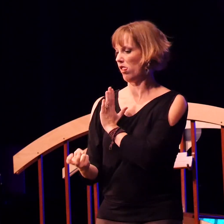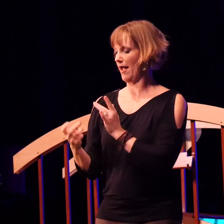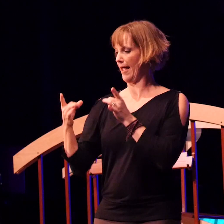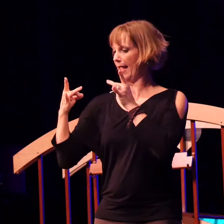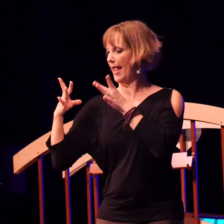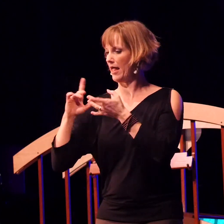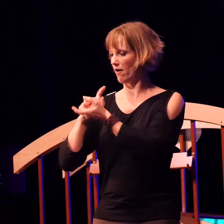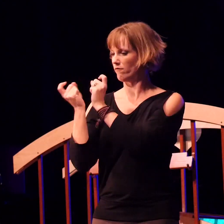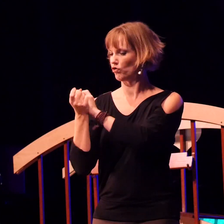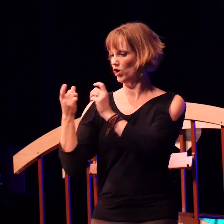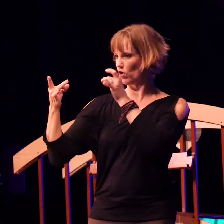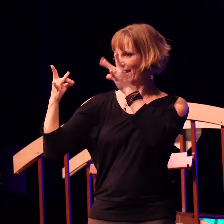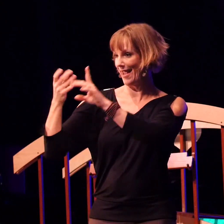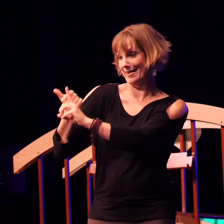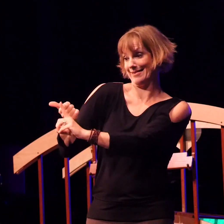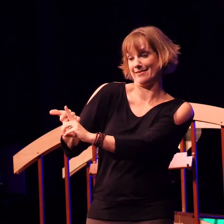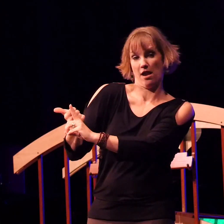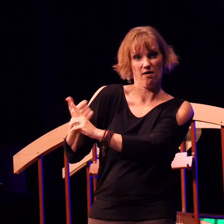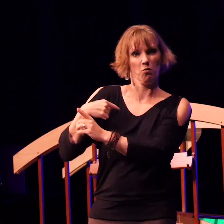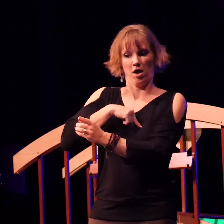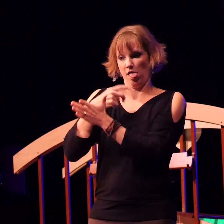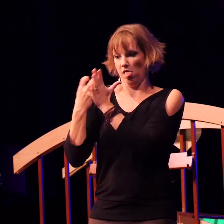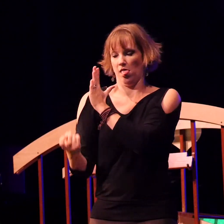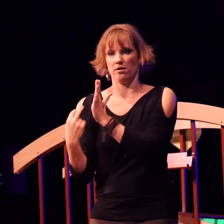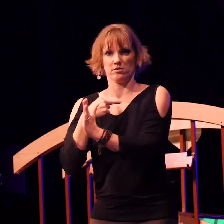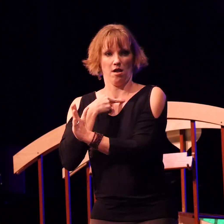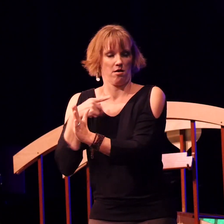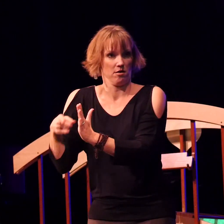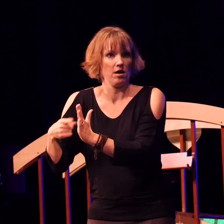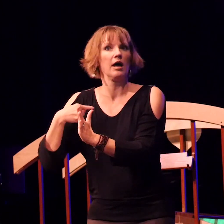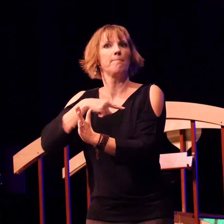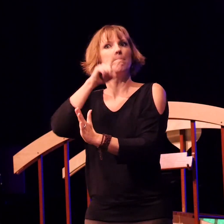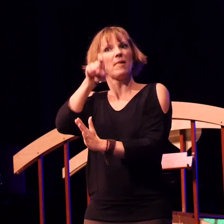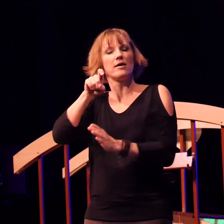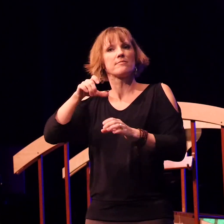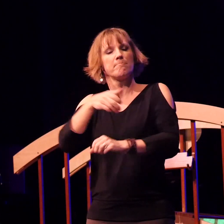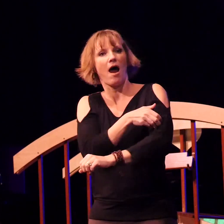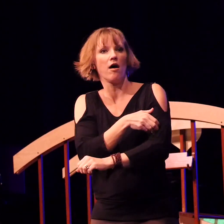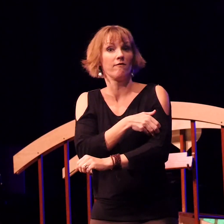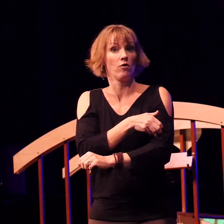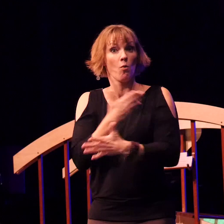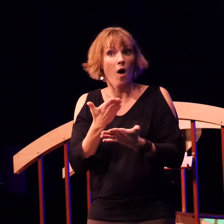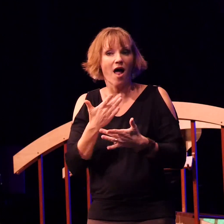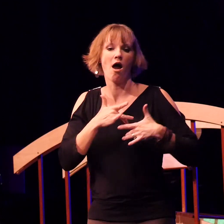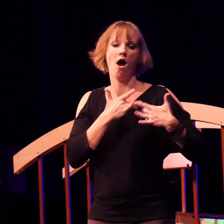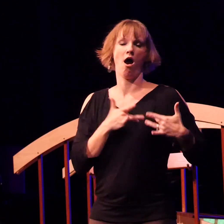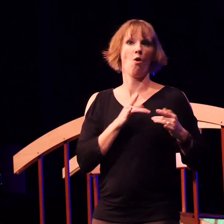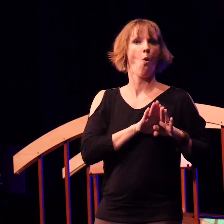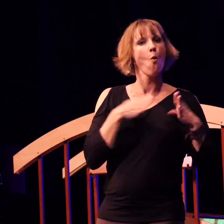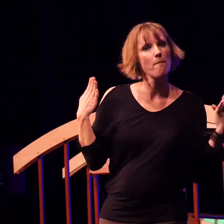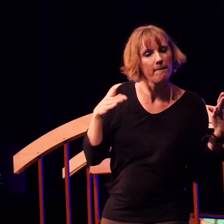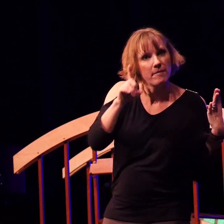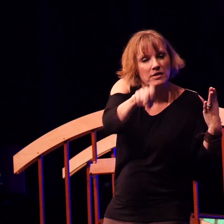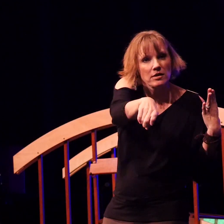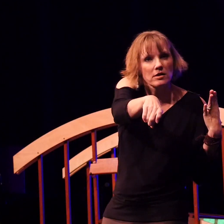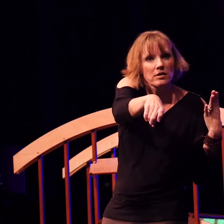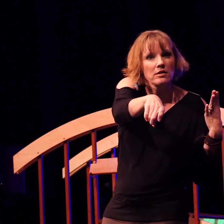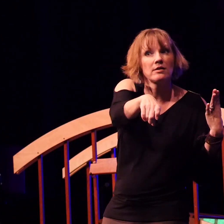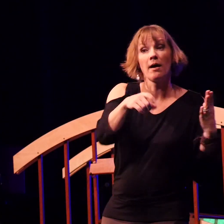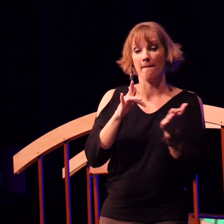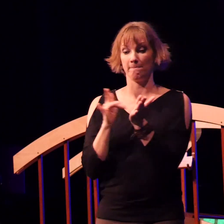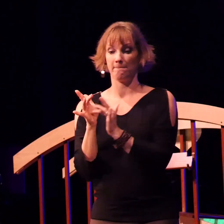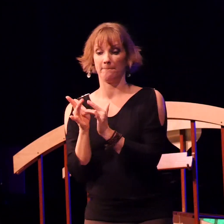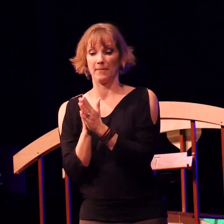change or hate itself. And we can do the most powerful thing any of us can do, and that is open our hearts. Because as it says in the